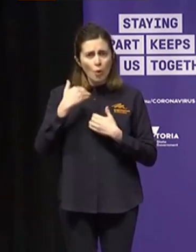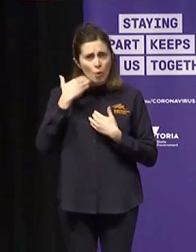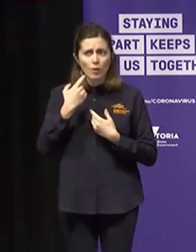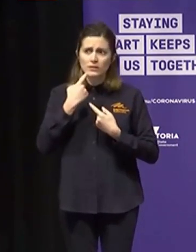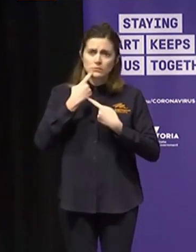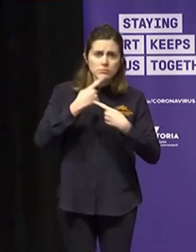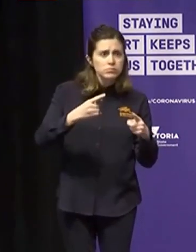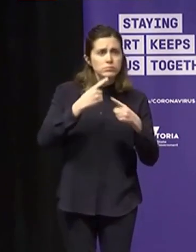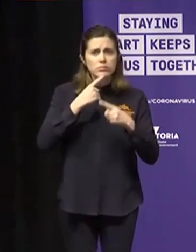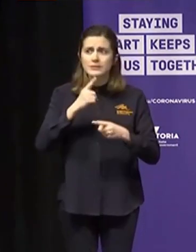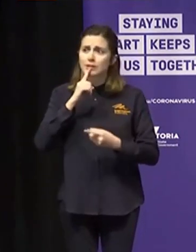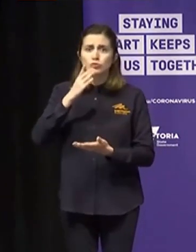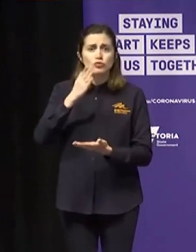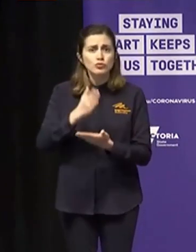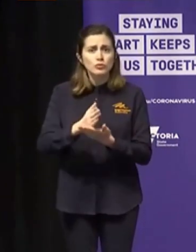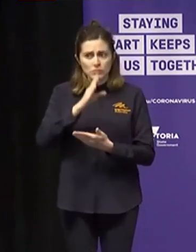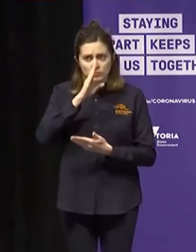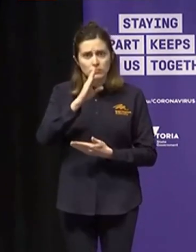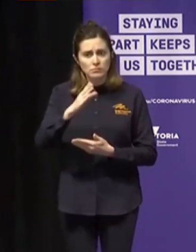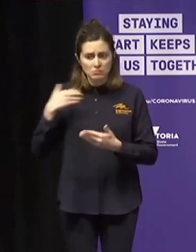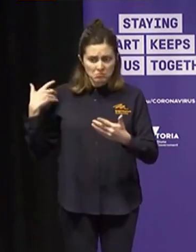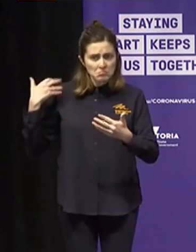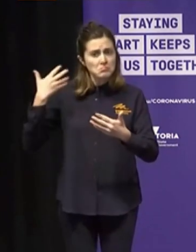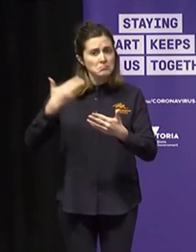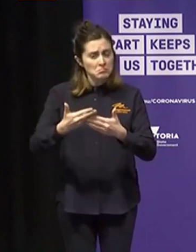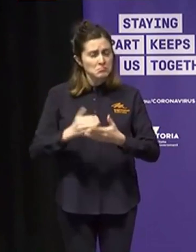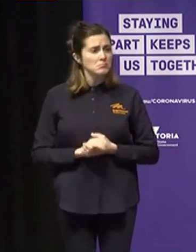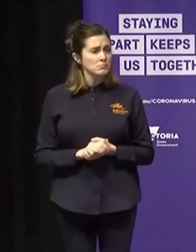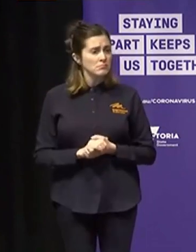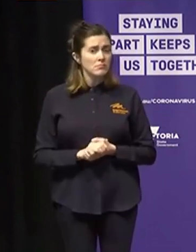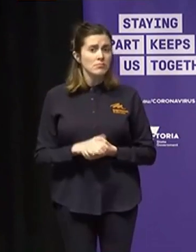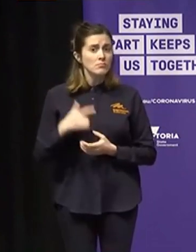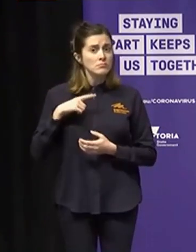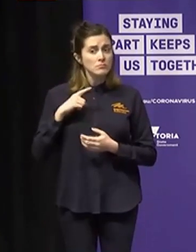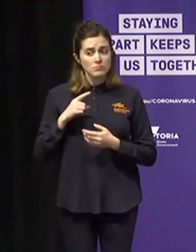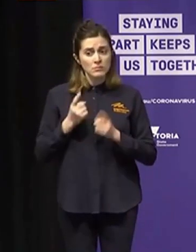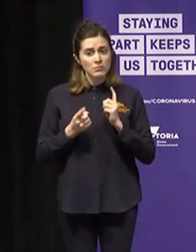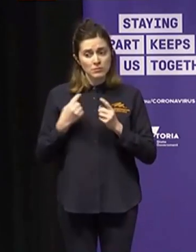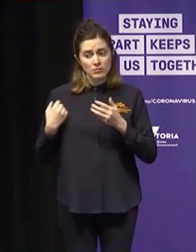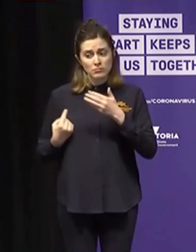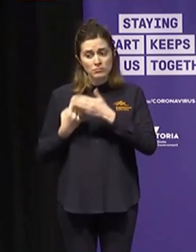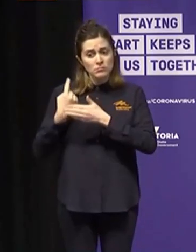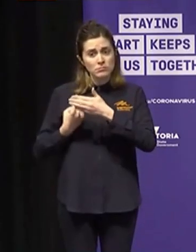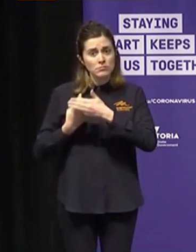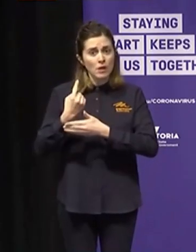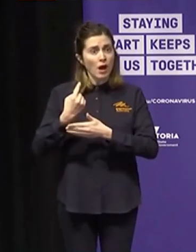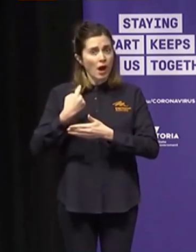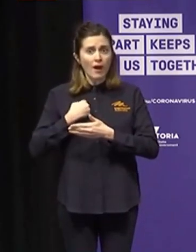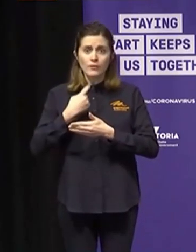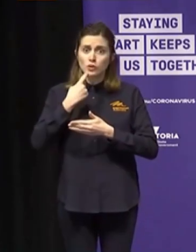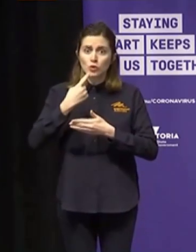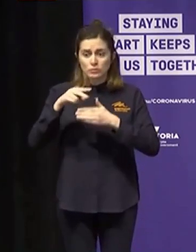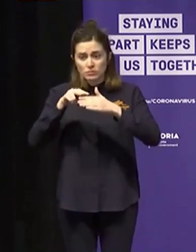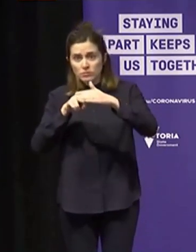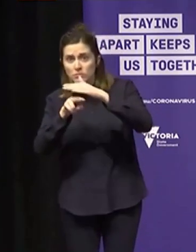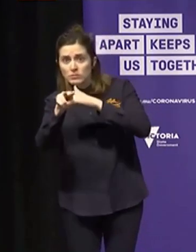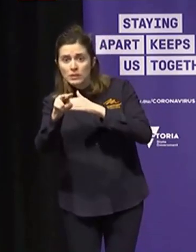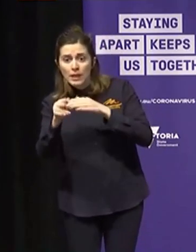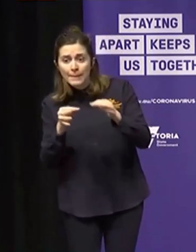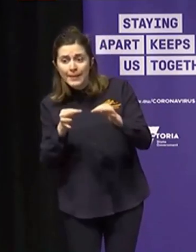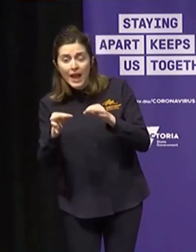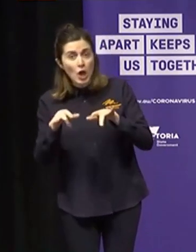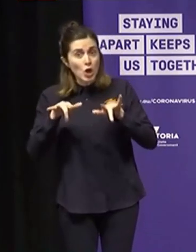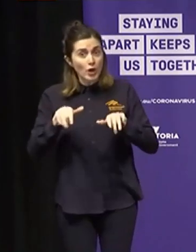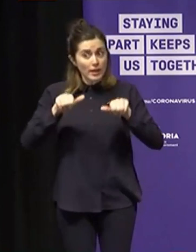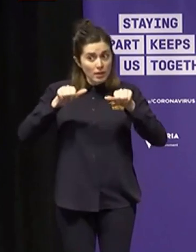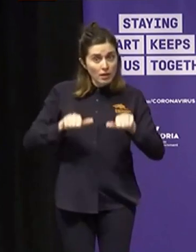can, and that's why from time to time I have shared with you things that we are thinking about, things that we are planning. That goes all the way back to that